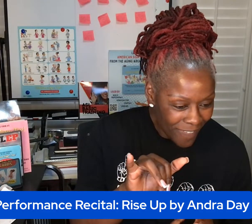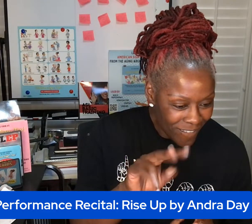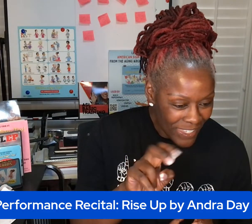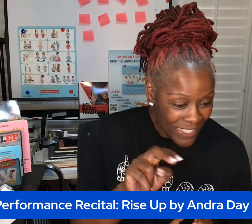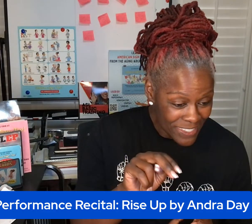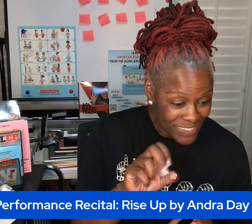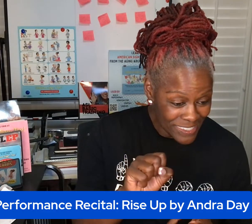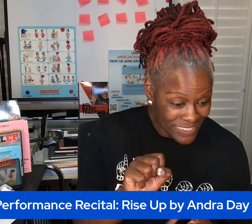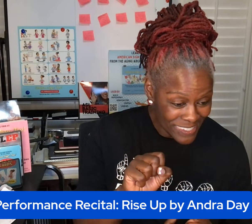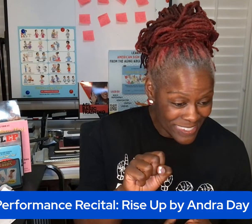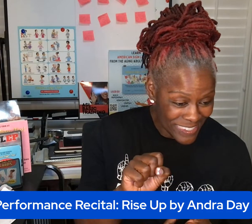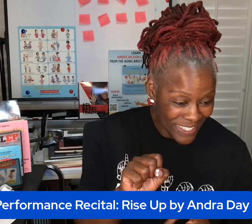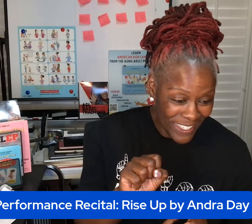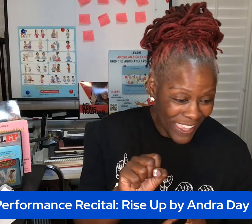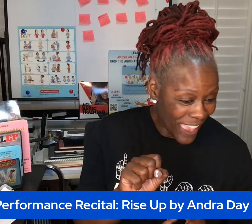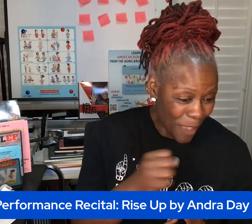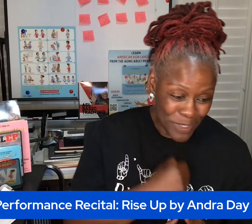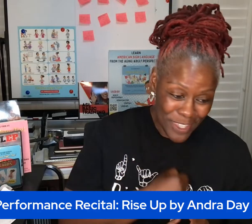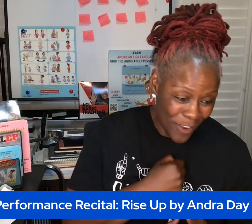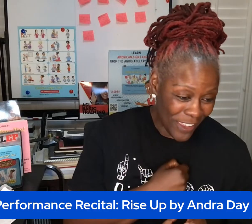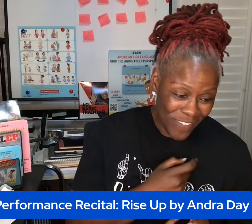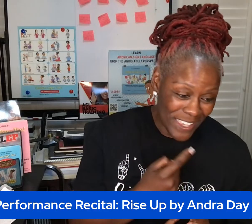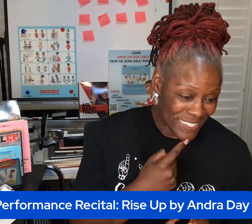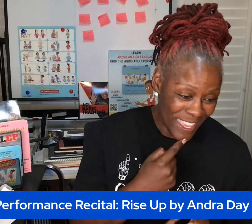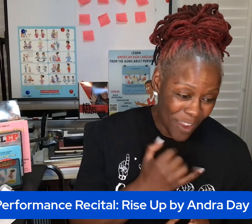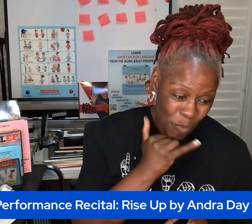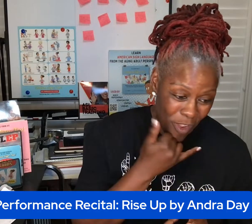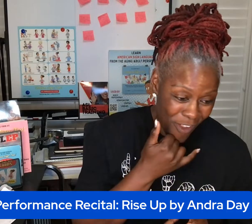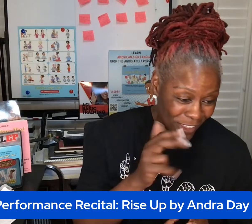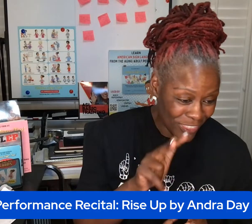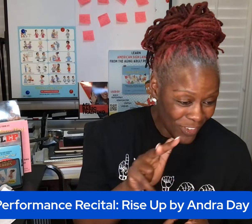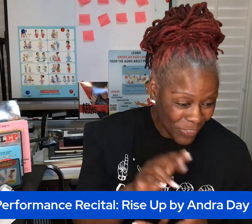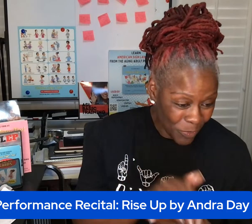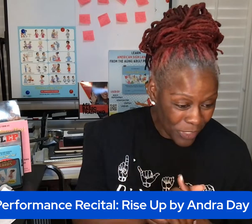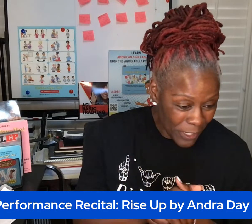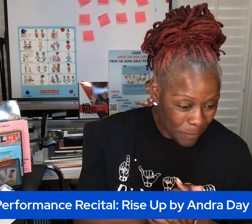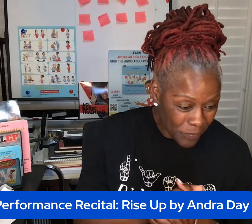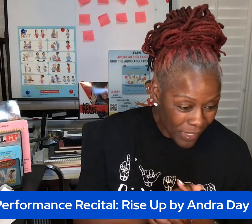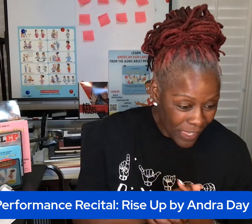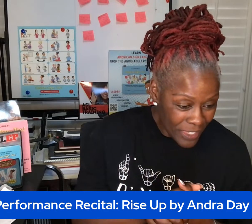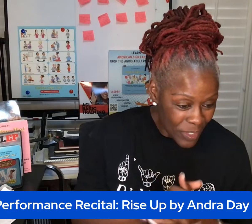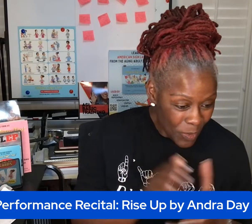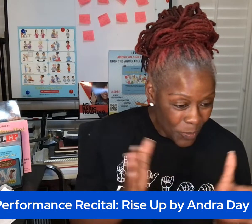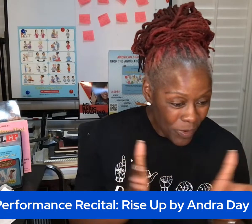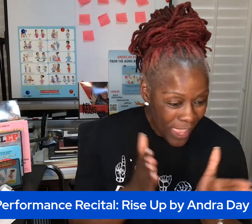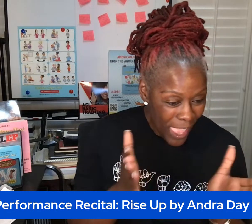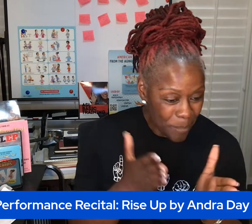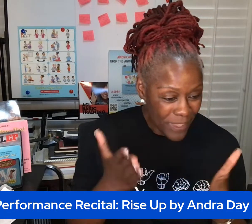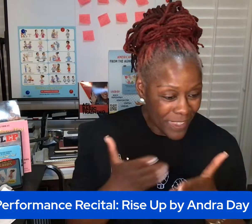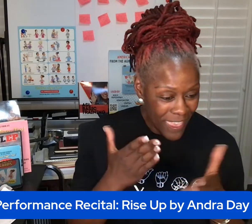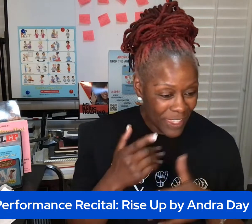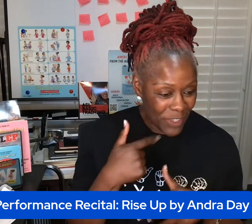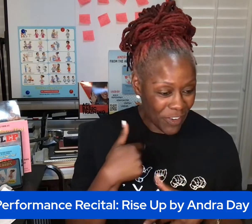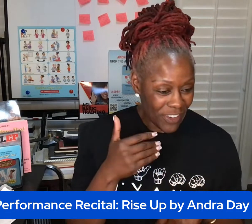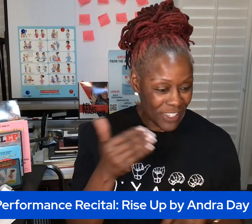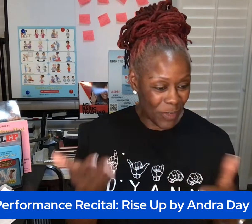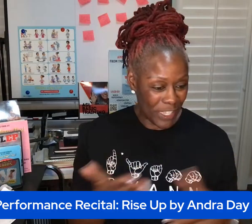Y. Vince. I'm sorry if I say it wrong, 33. So we're happy that you're,